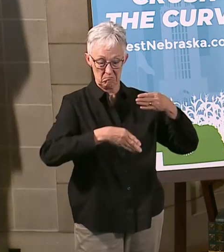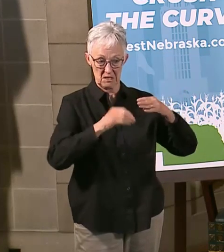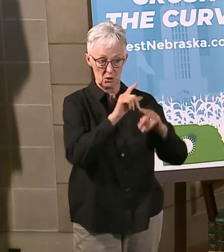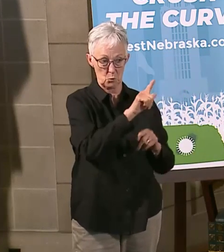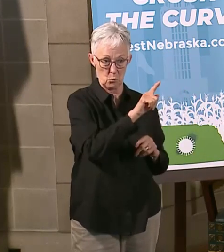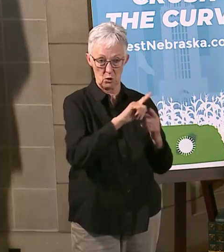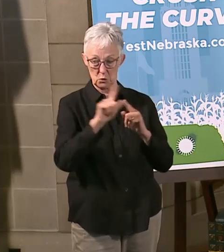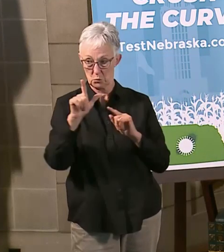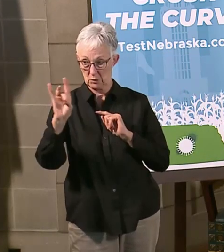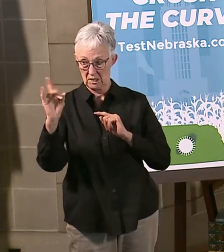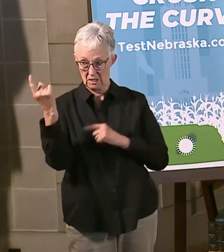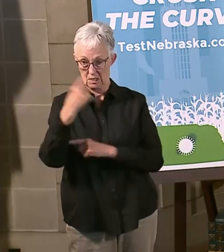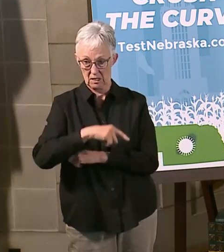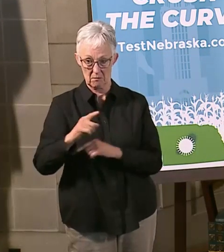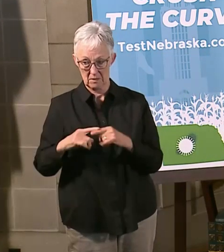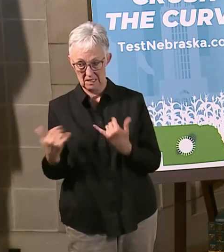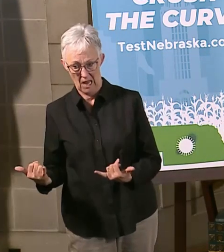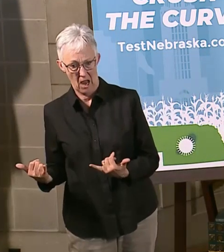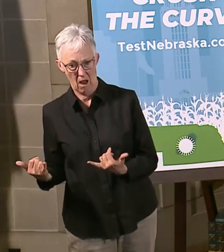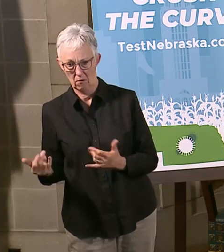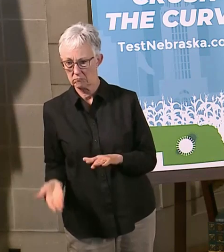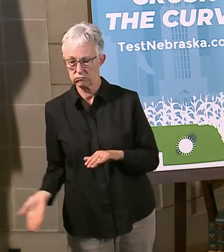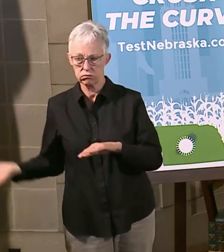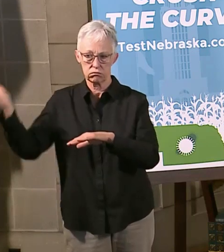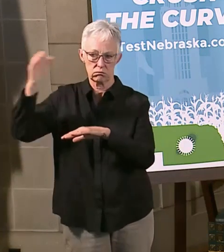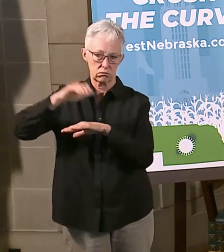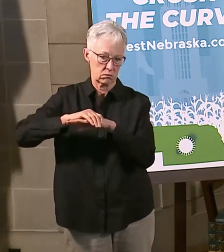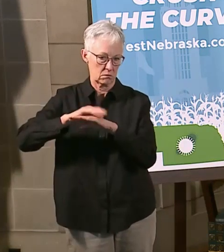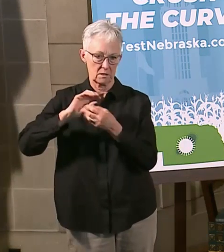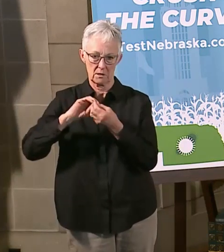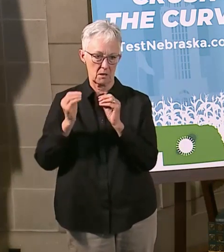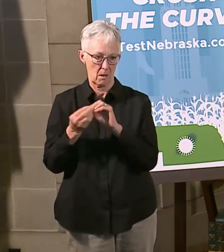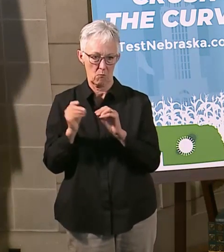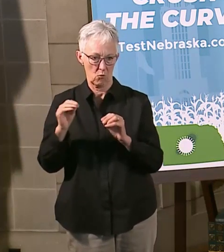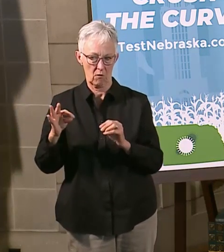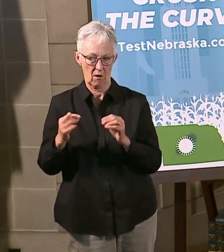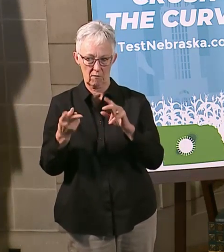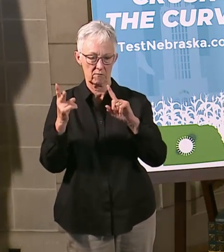are obviously seeing the impact of the additional claims being processed.